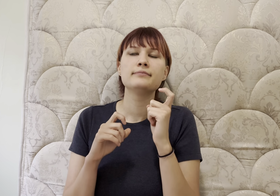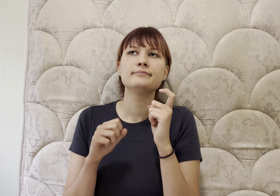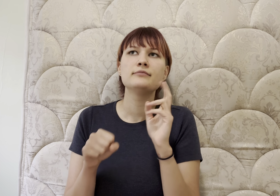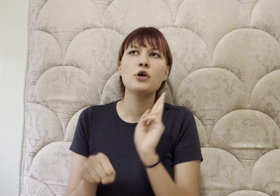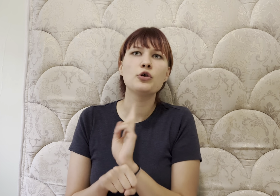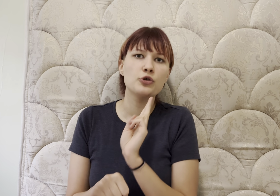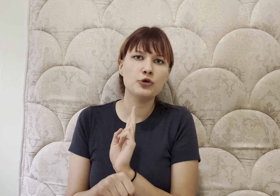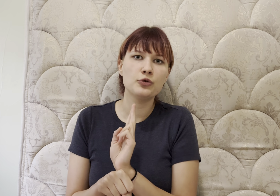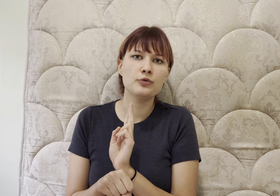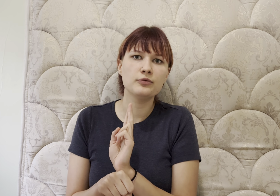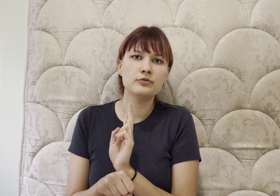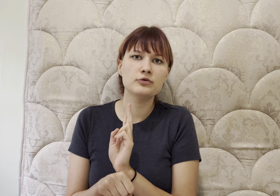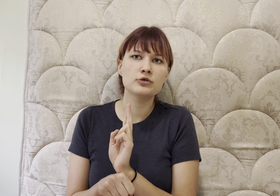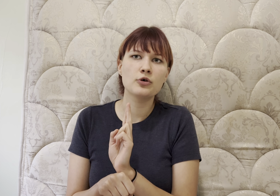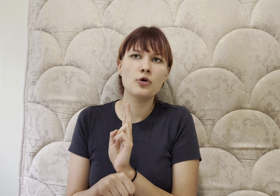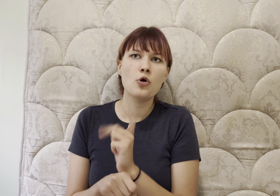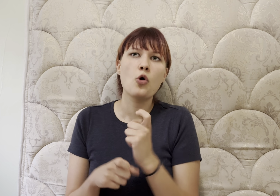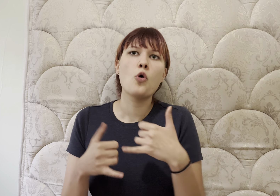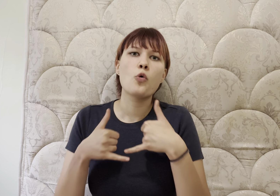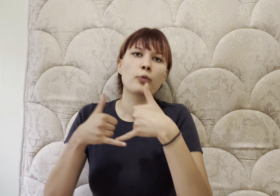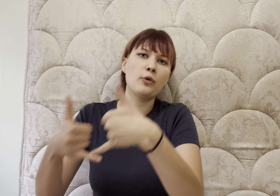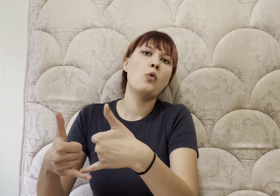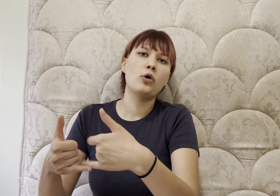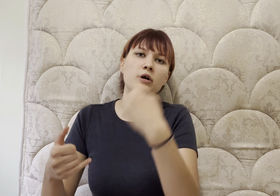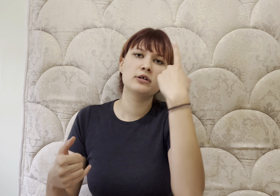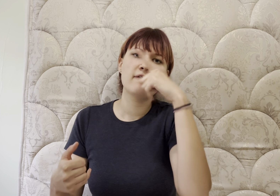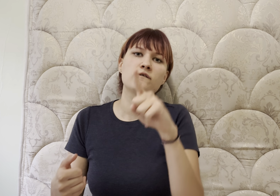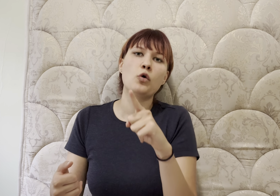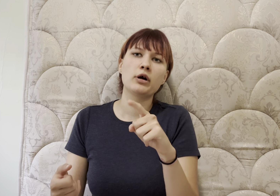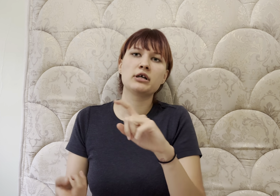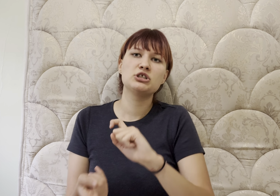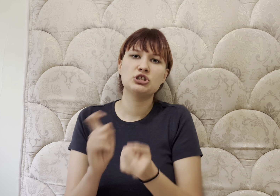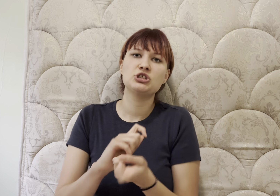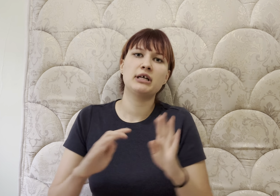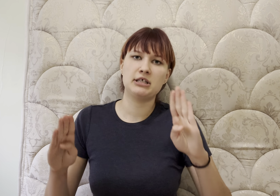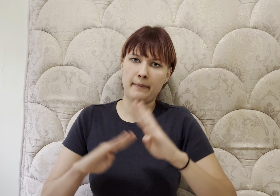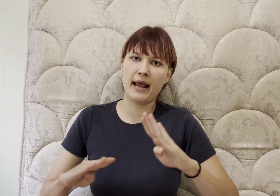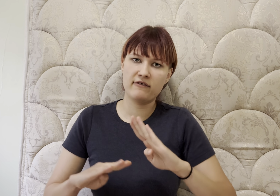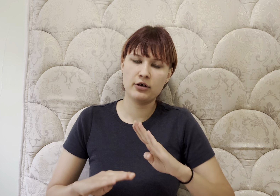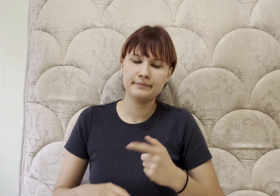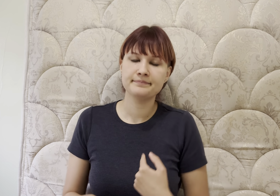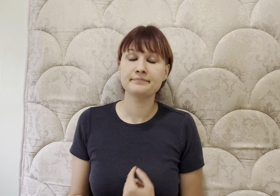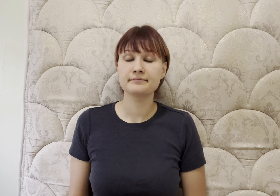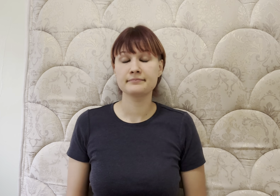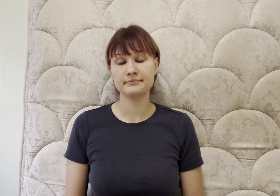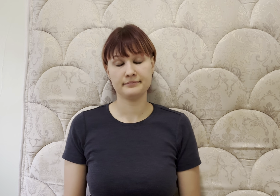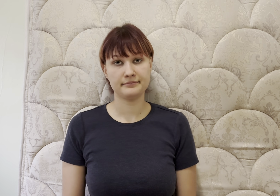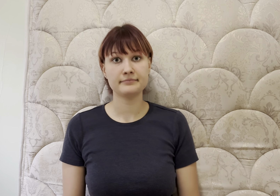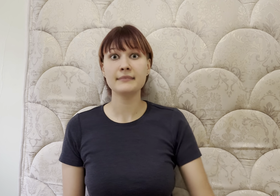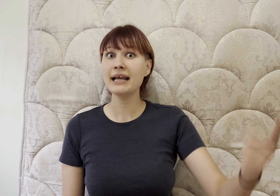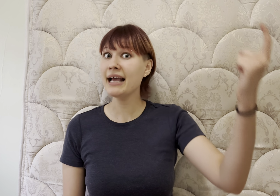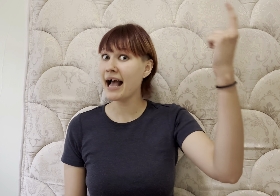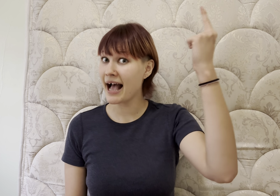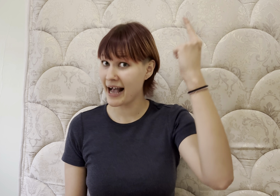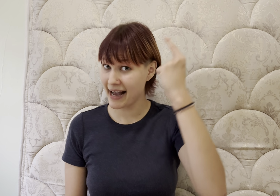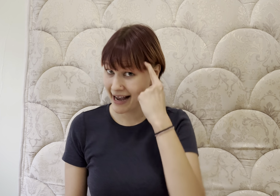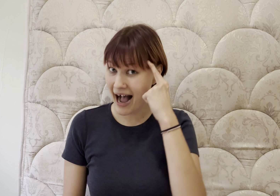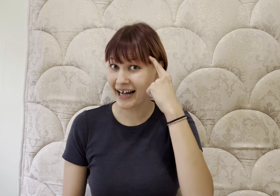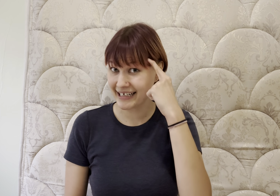on behaviors, it works on your thoughts. So cognitive therapy tries to help people change the way they think about